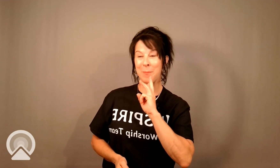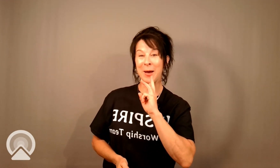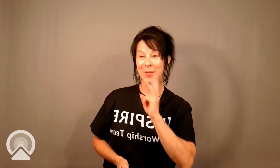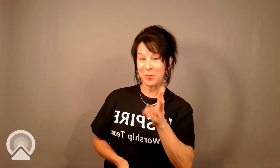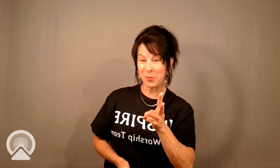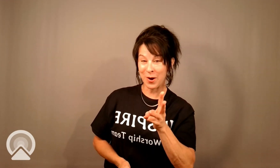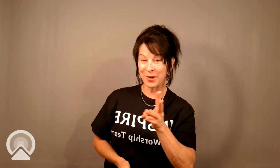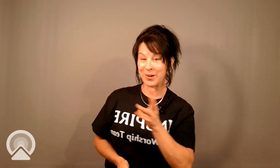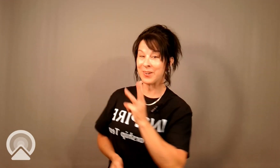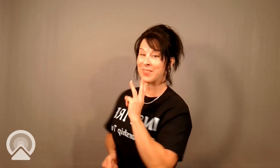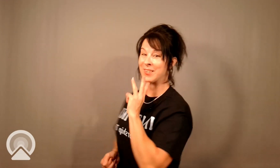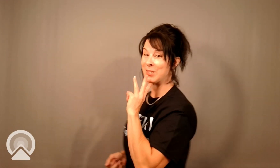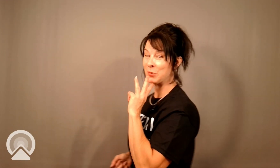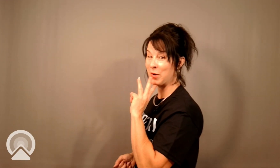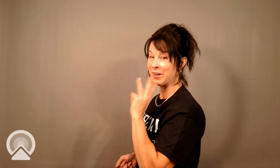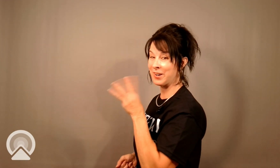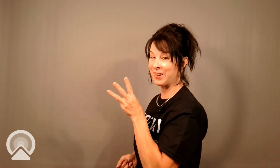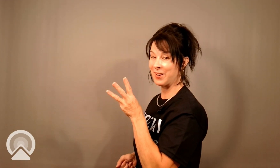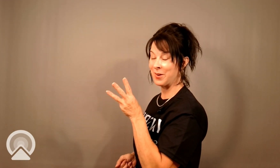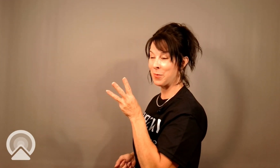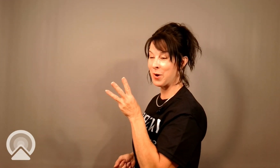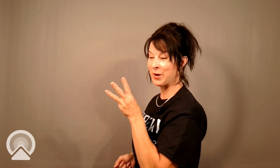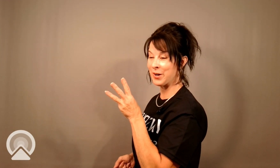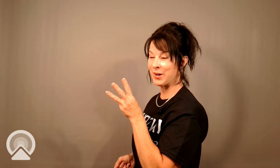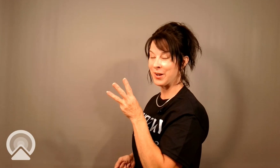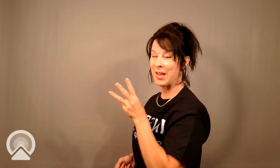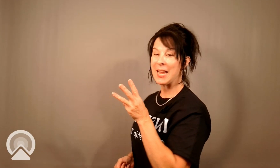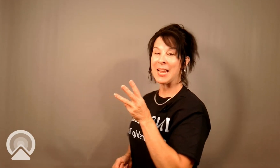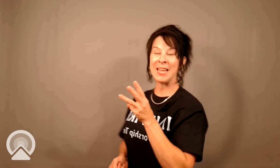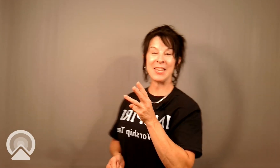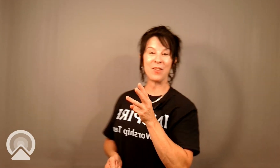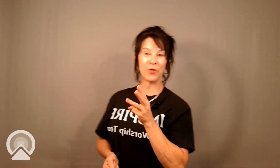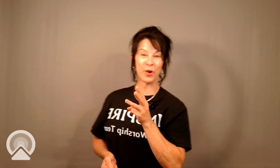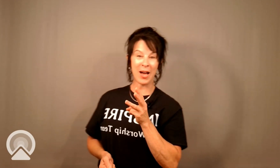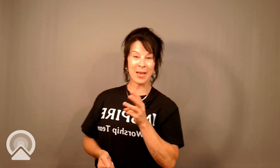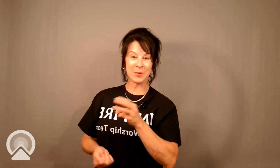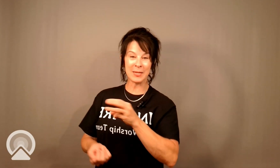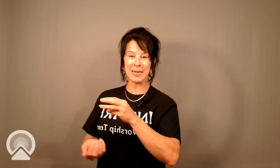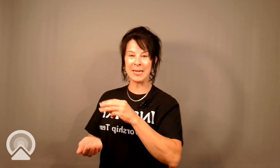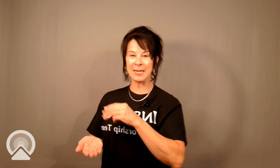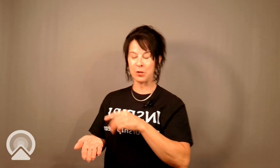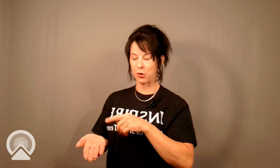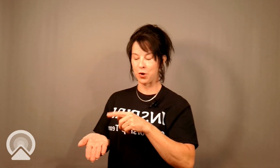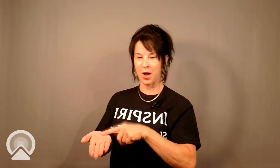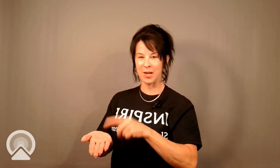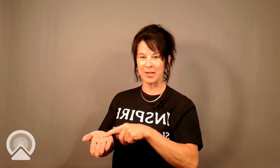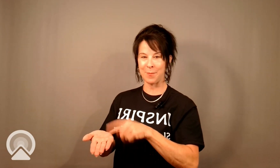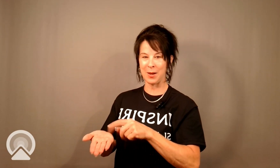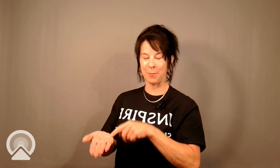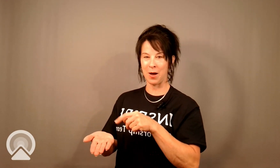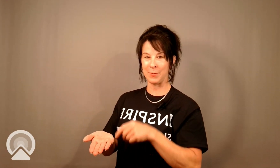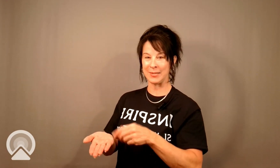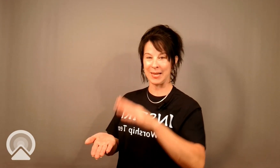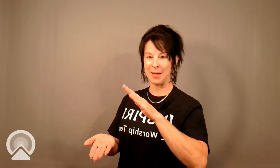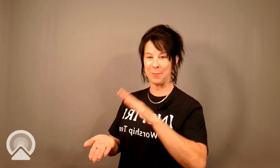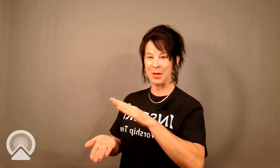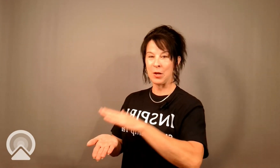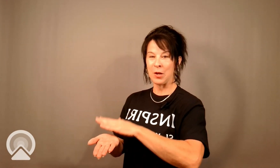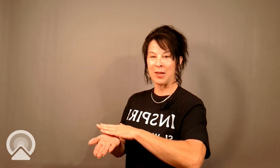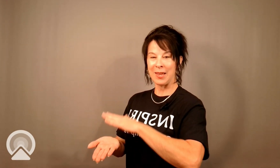by the water. This is water. And then for I'm clean, your non-dominant palm is up and